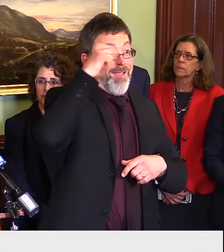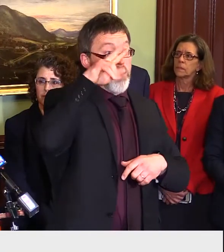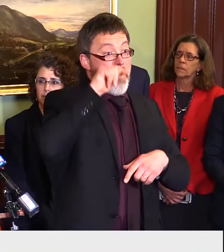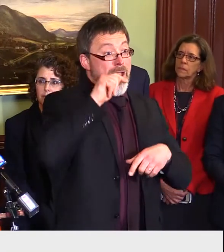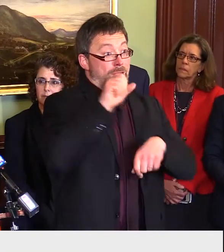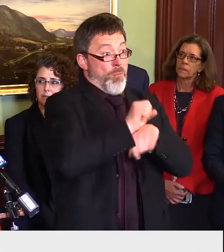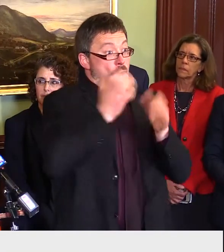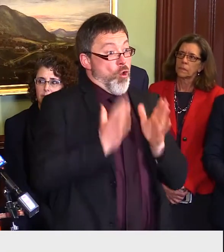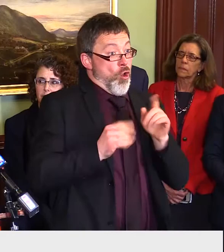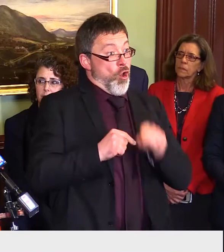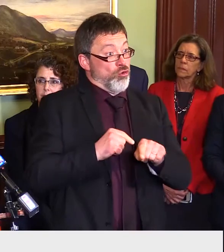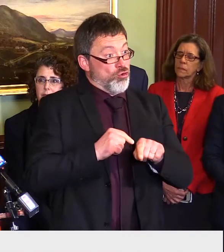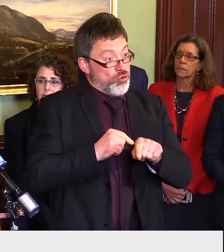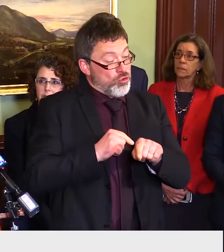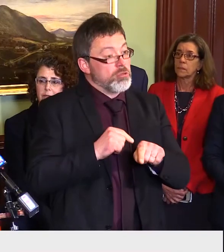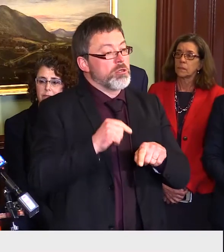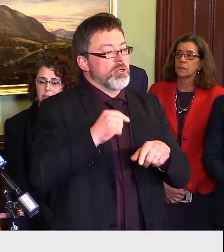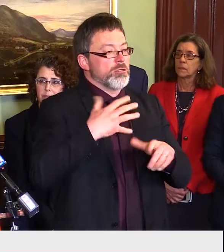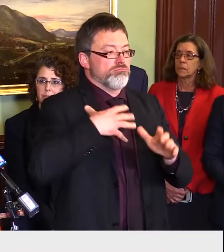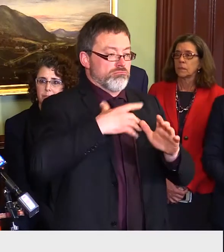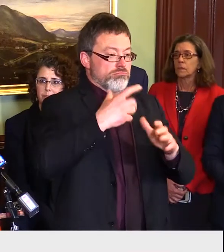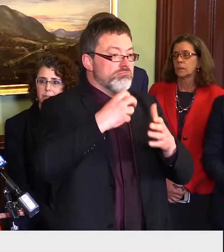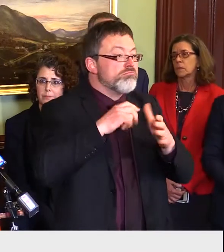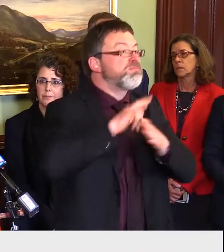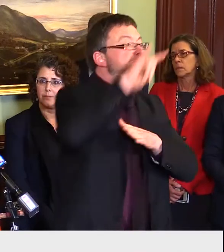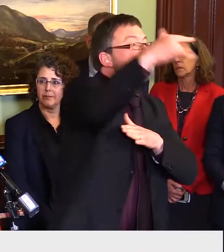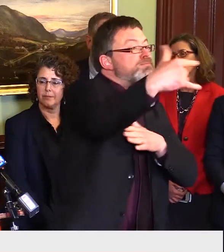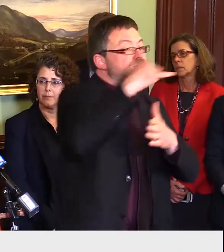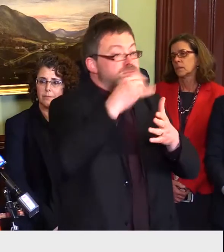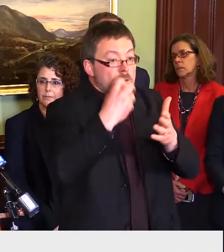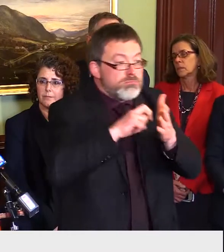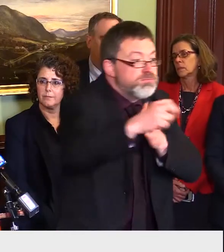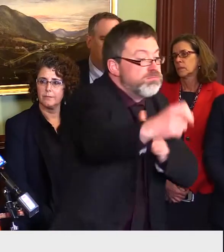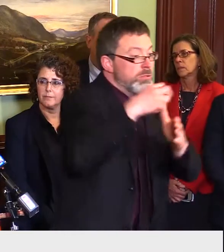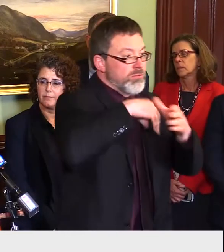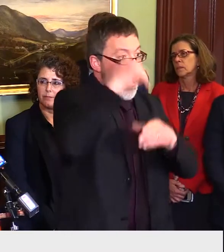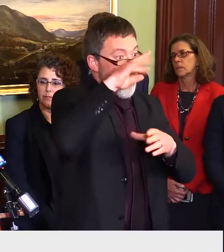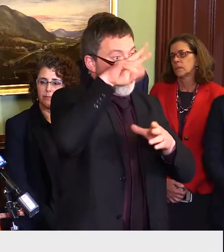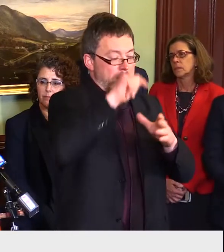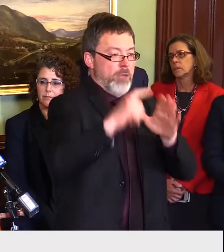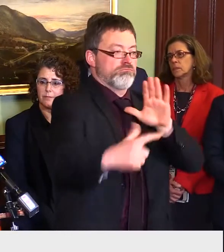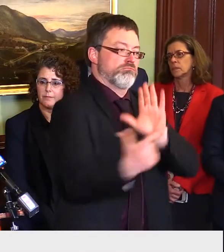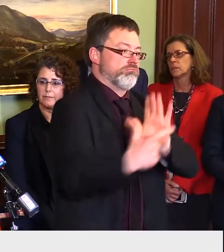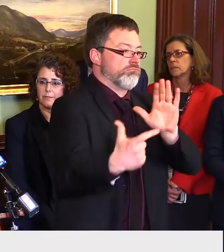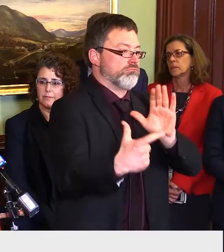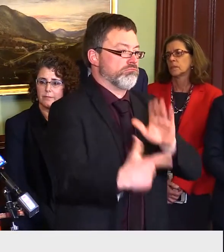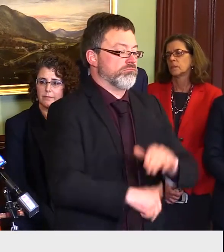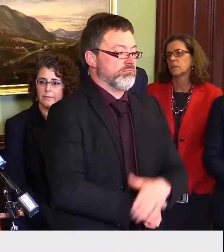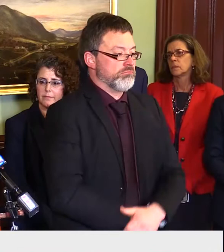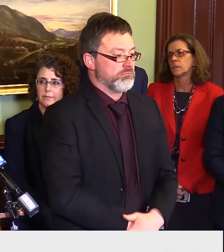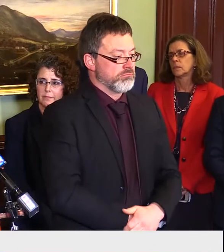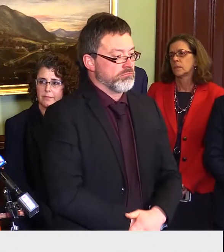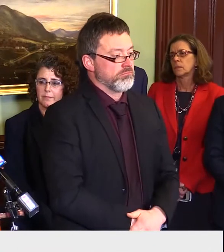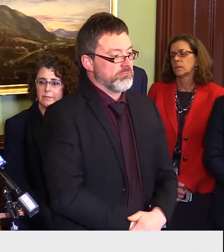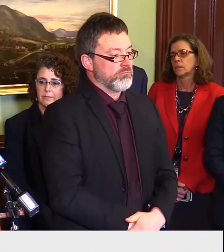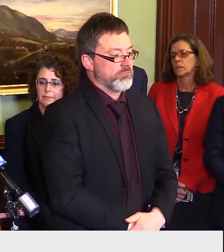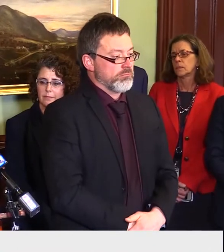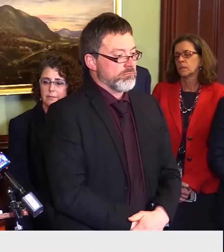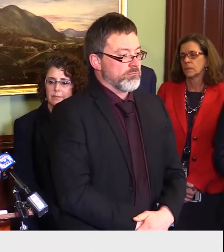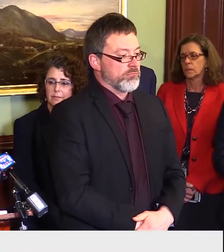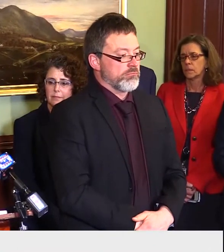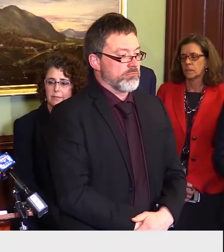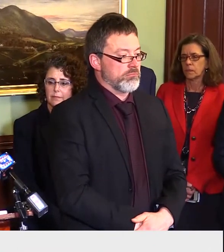from home over the next month. And we encourage employers across the state to do the same if possible.